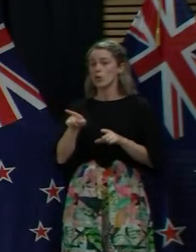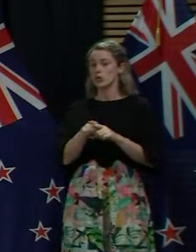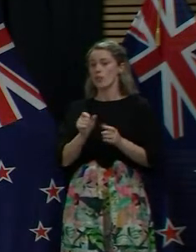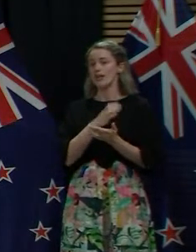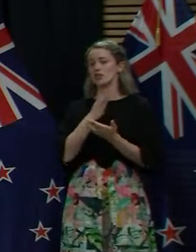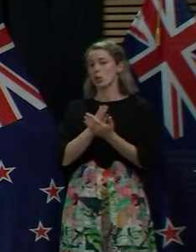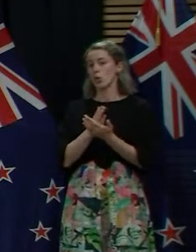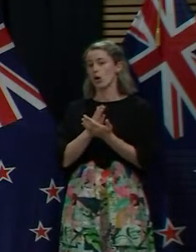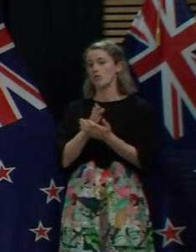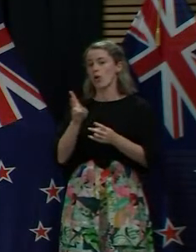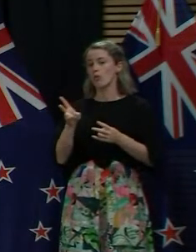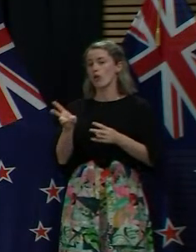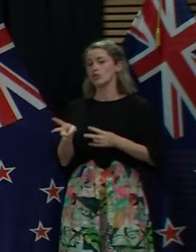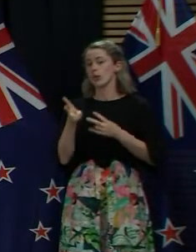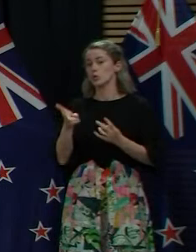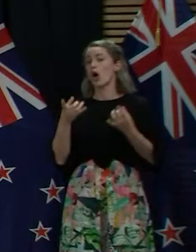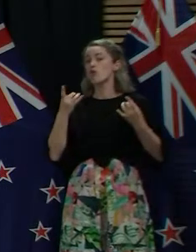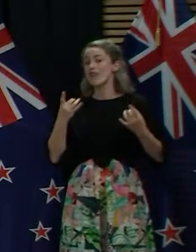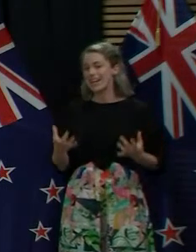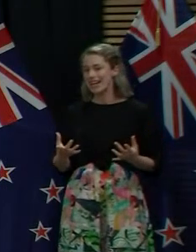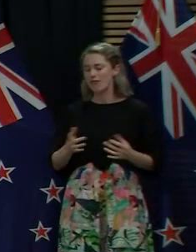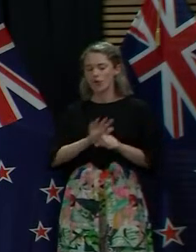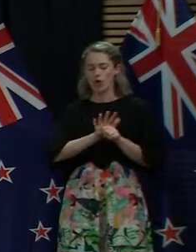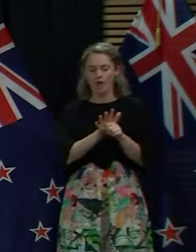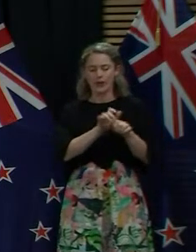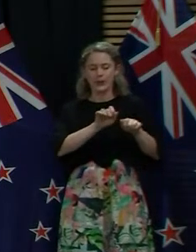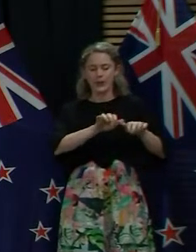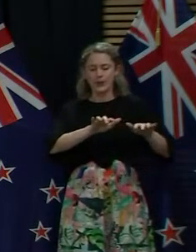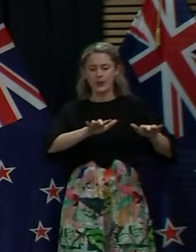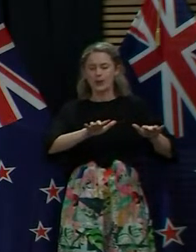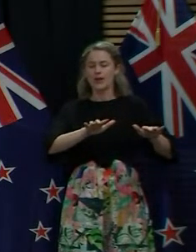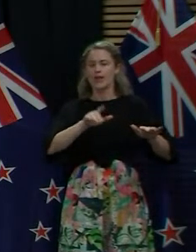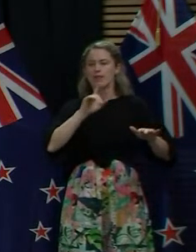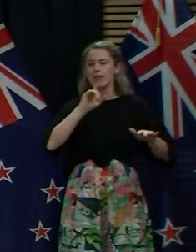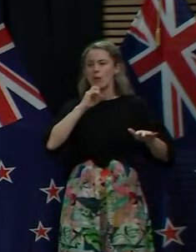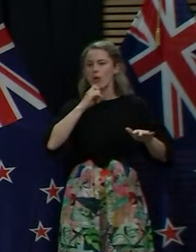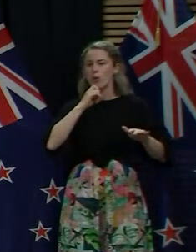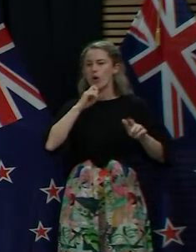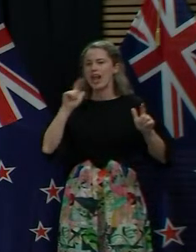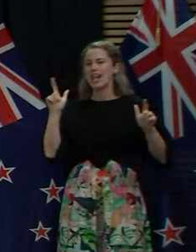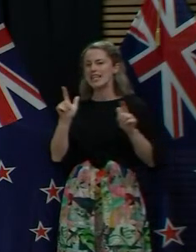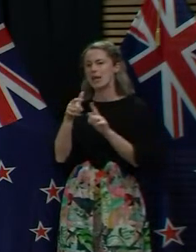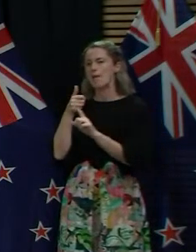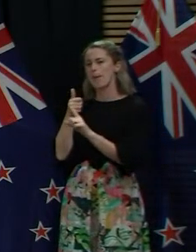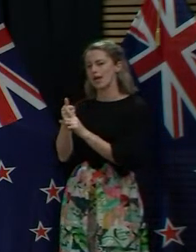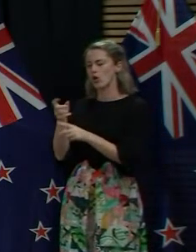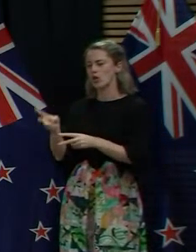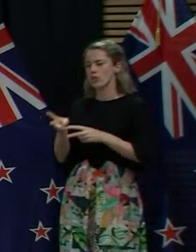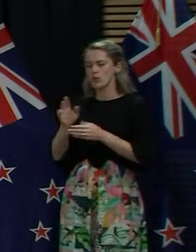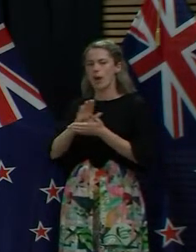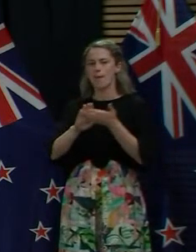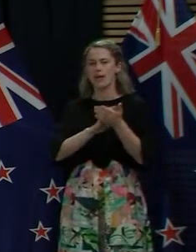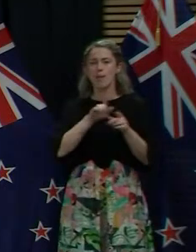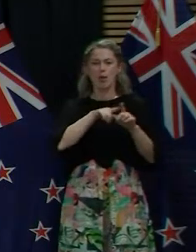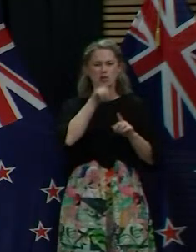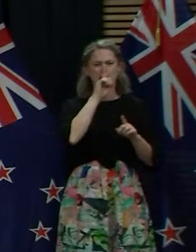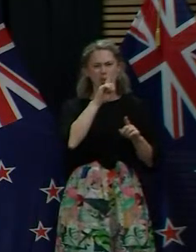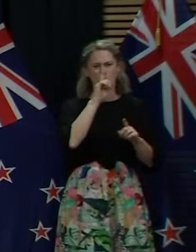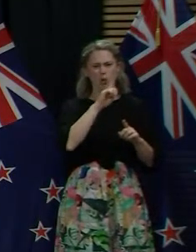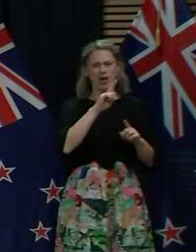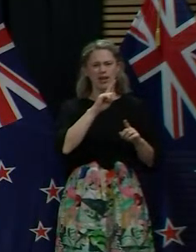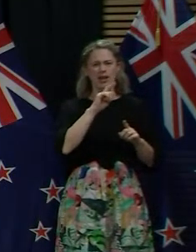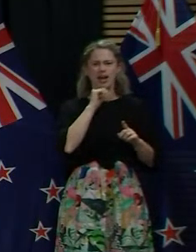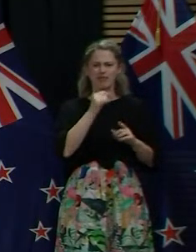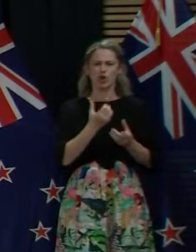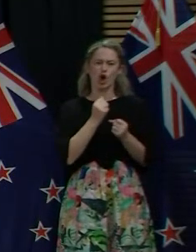to deal with COVID in the community in the way that is least intrusive on the system, and that will mean most people will be cared for, of course, in the